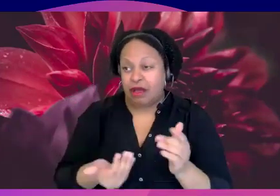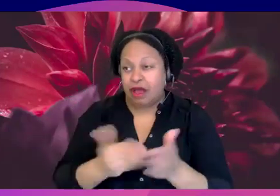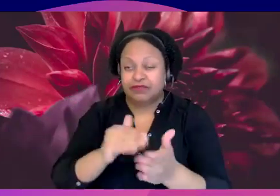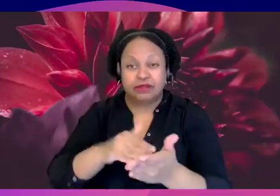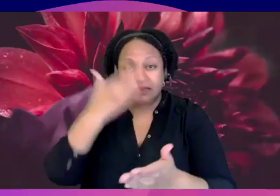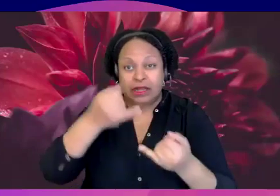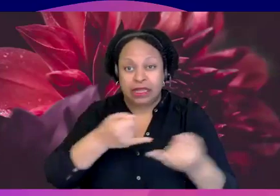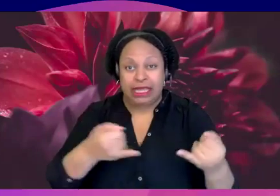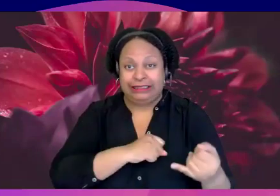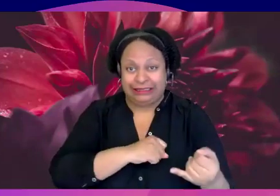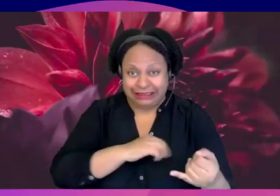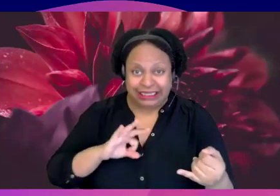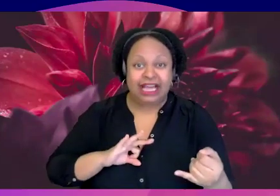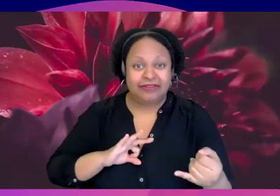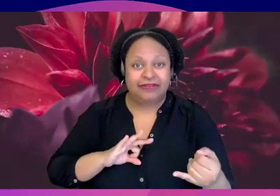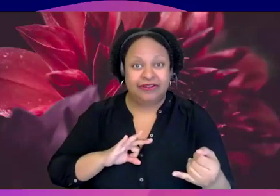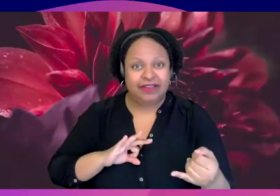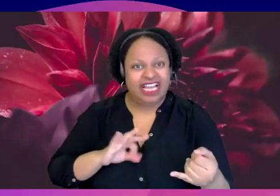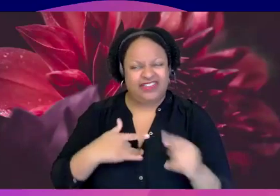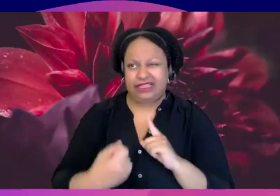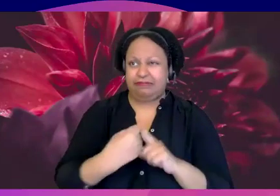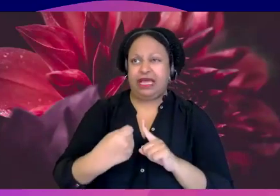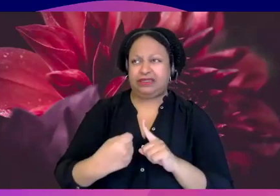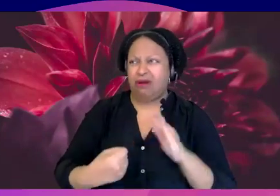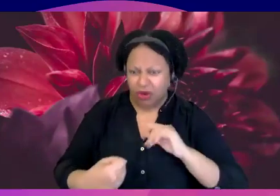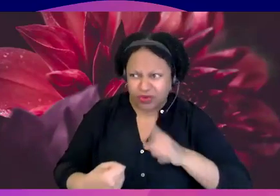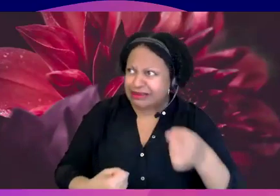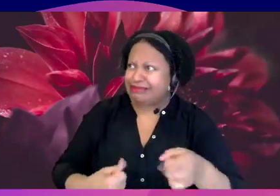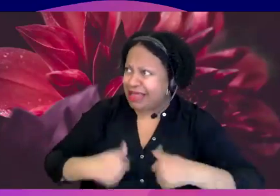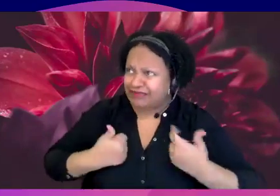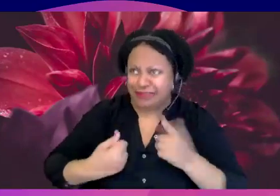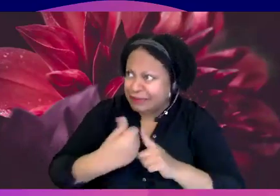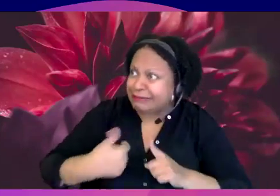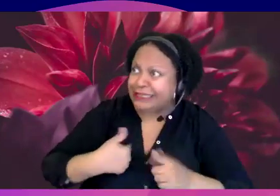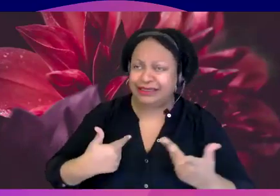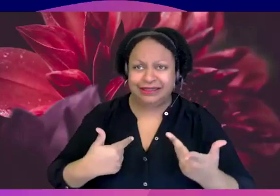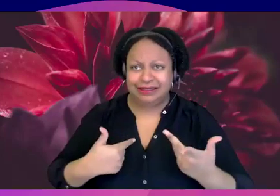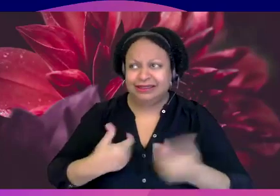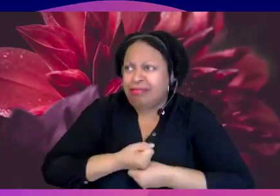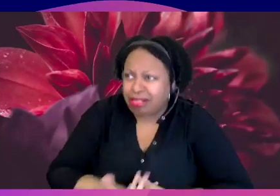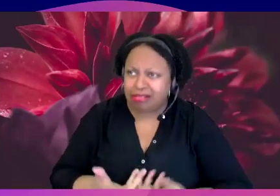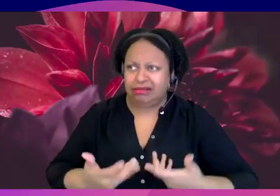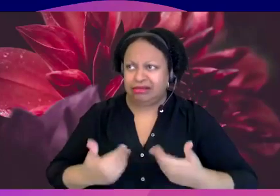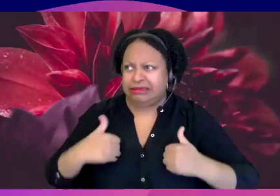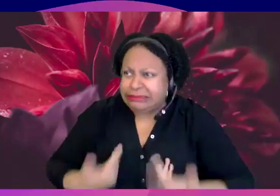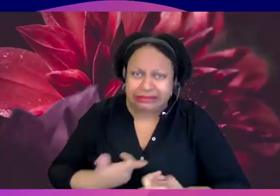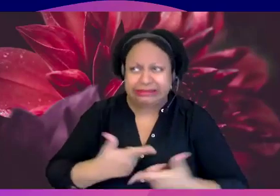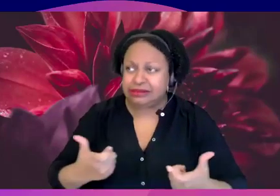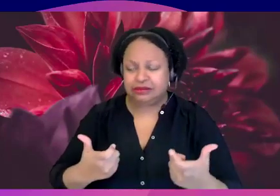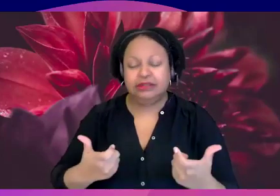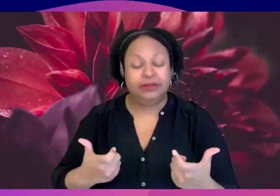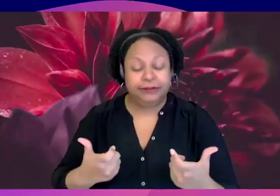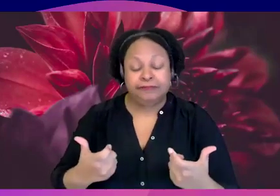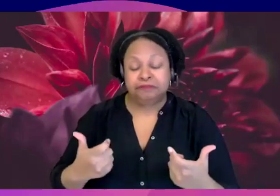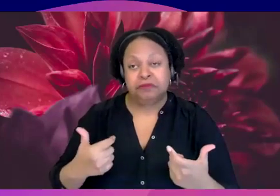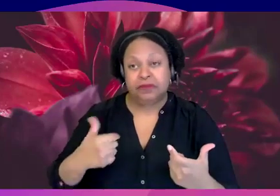are feeling those impacts, who are trying to say, this is a real thing, this is happening. So I can say that one of the things that